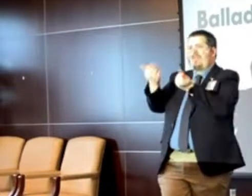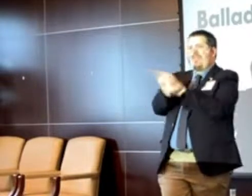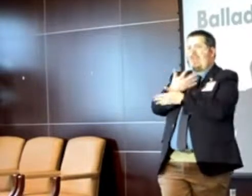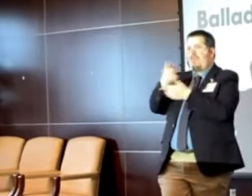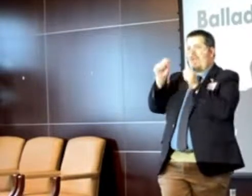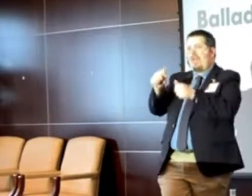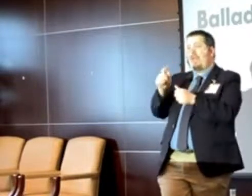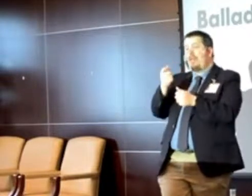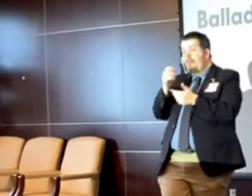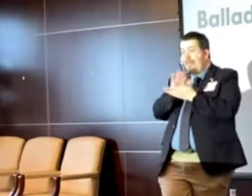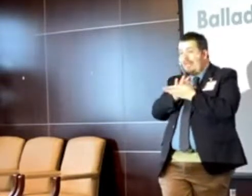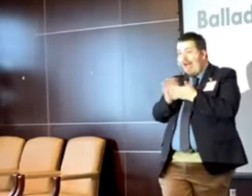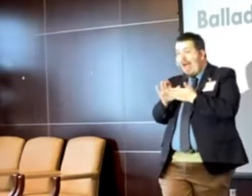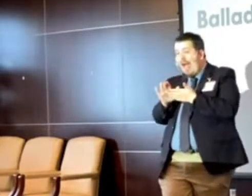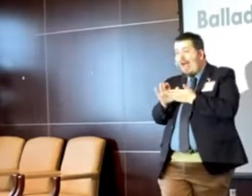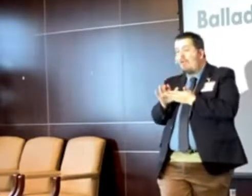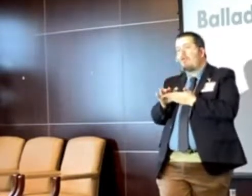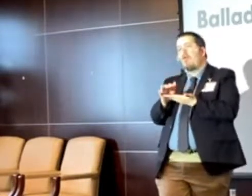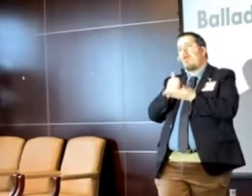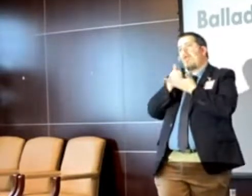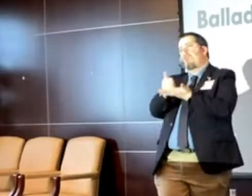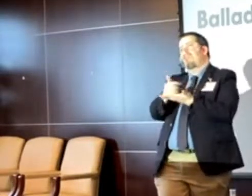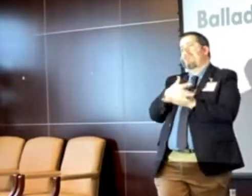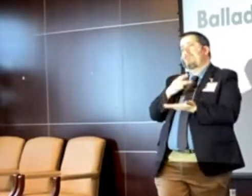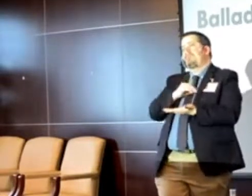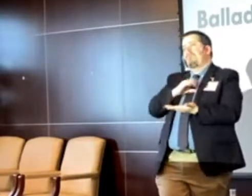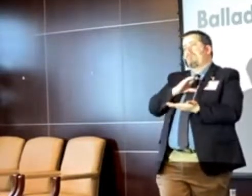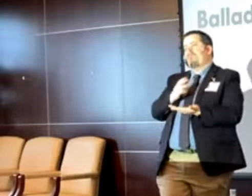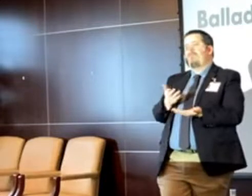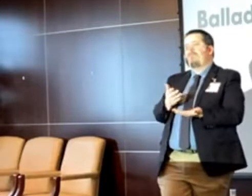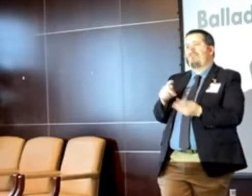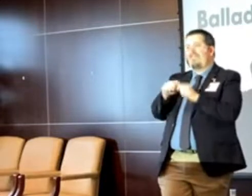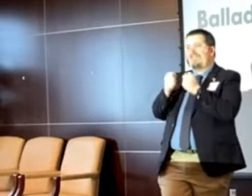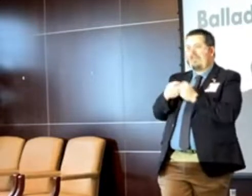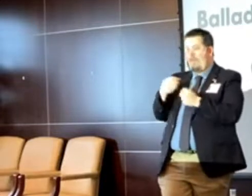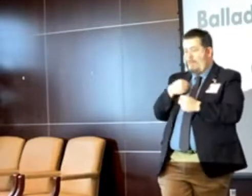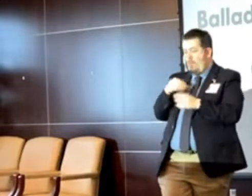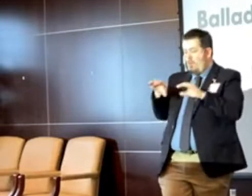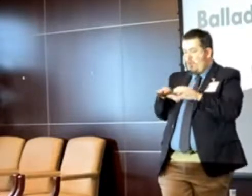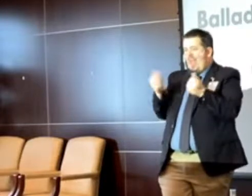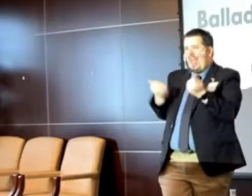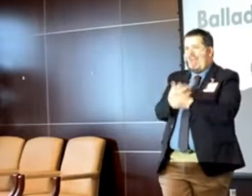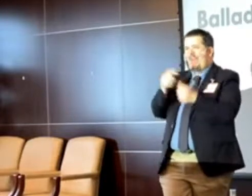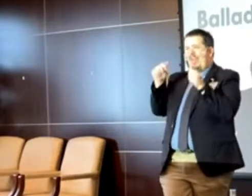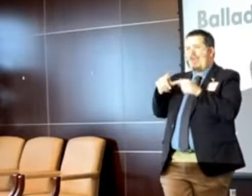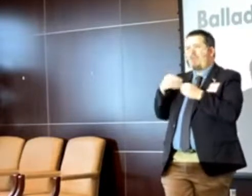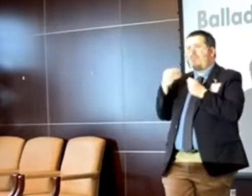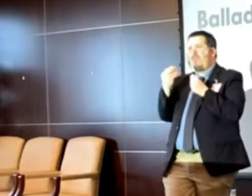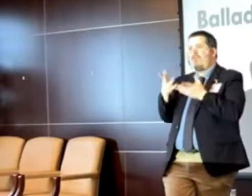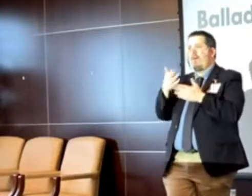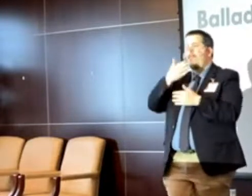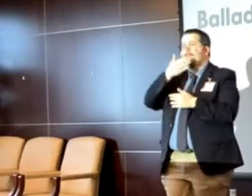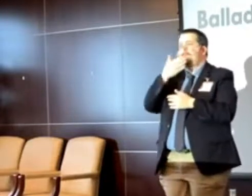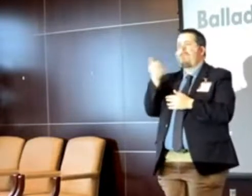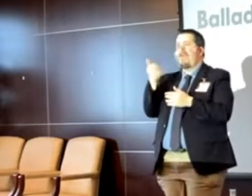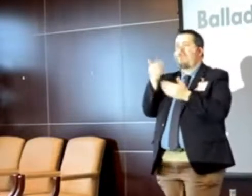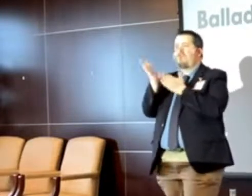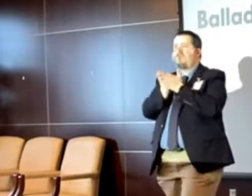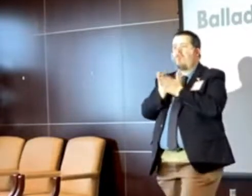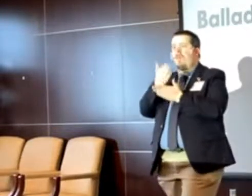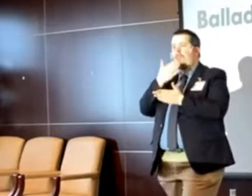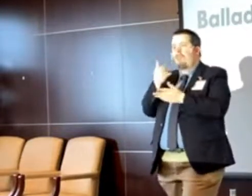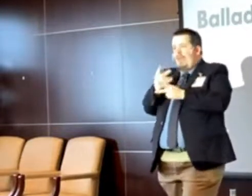little kindness does go a very long way. Our team members are doing everything they can to provide you with the best service and